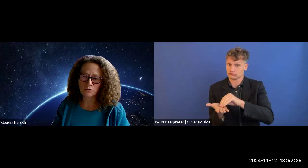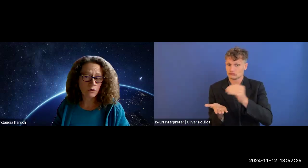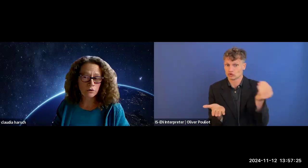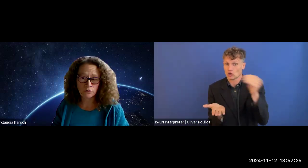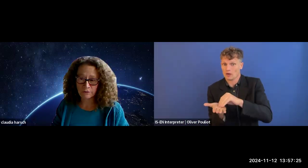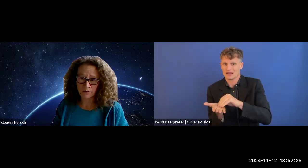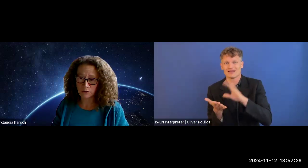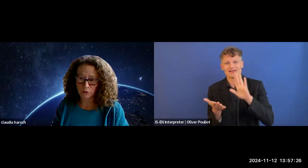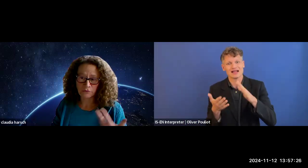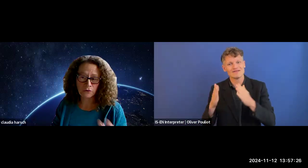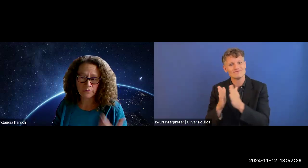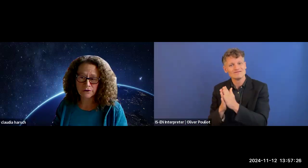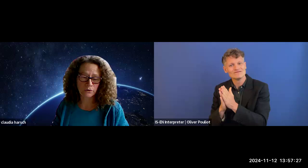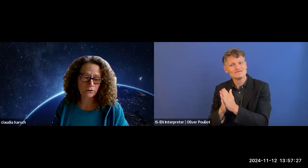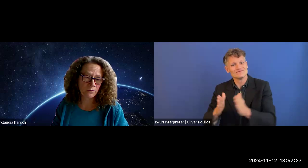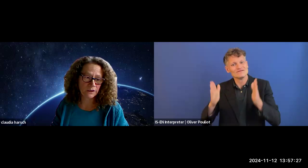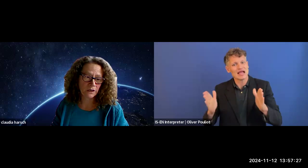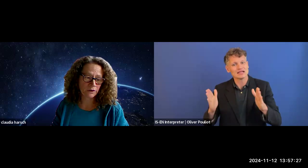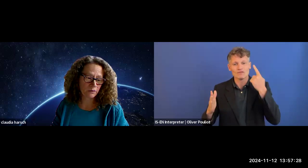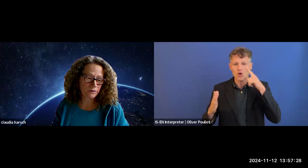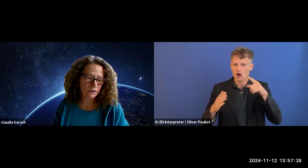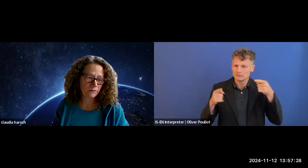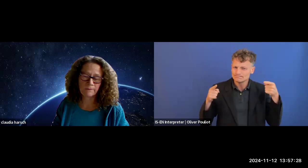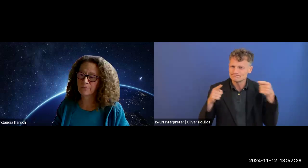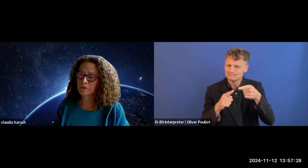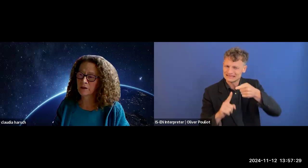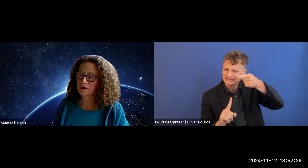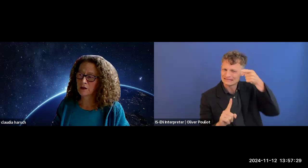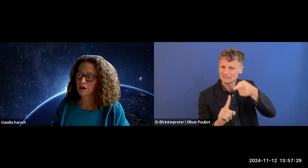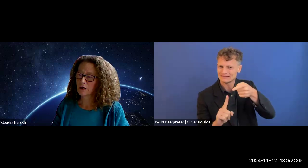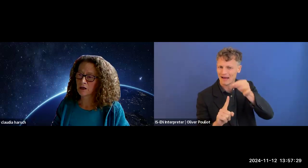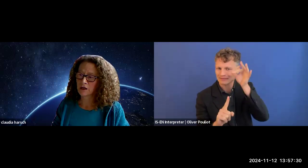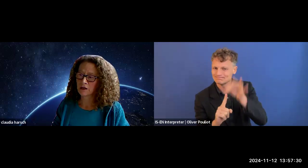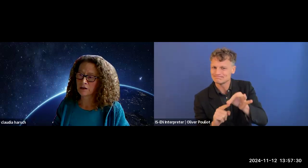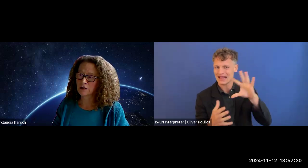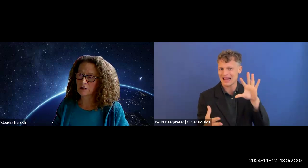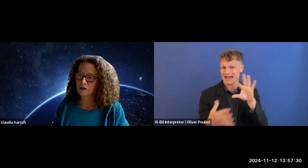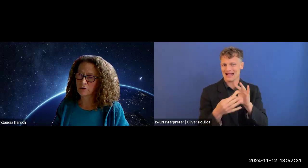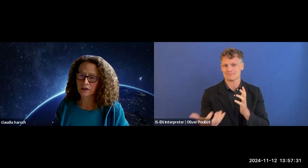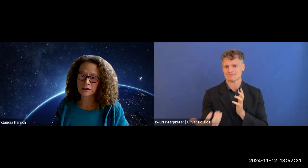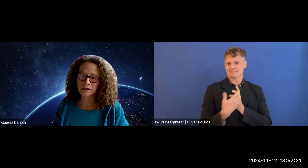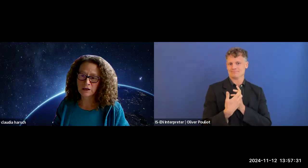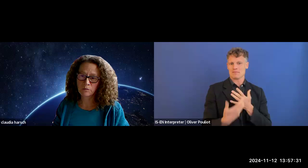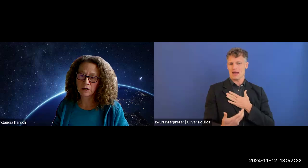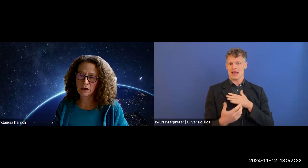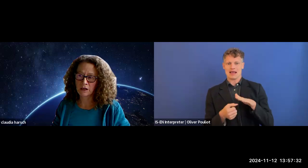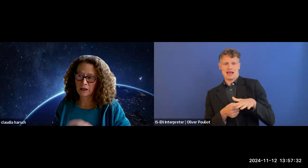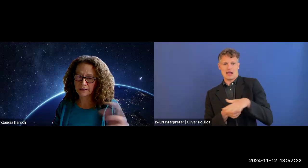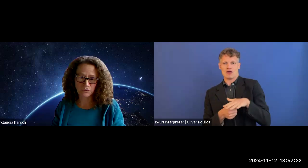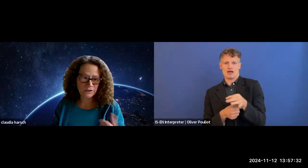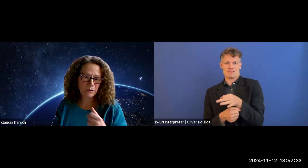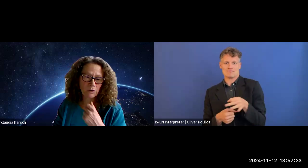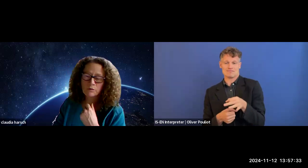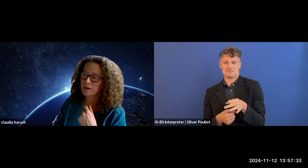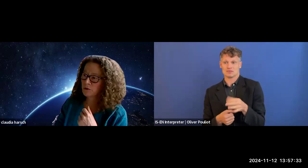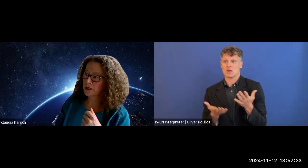you may use, or you develop your own forms to document the outcomes here. And looking at the time, I